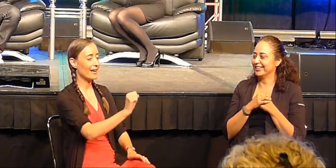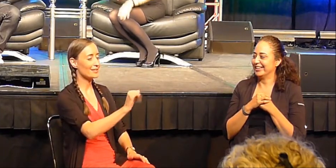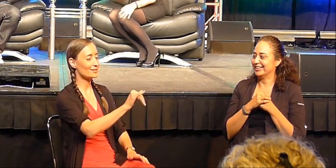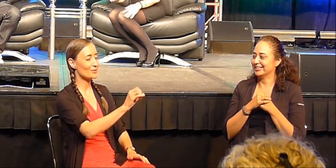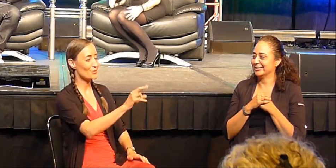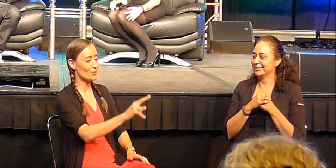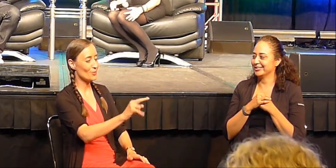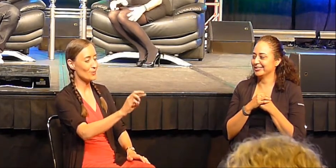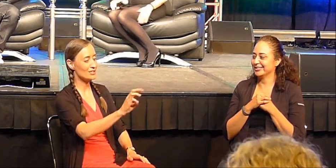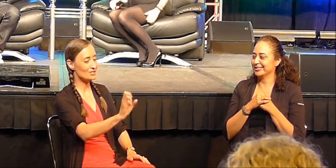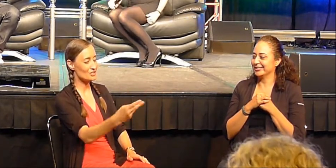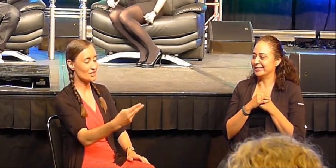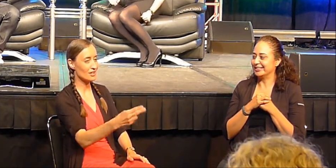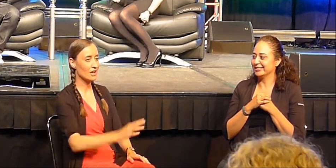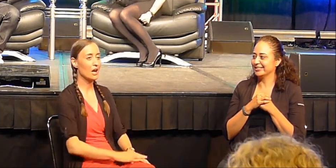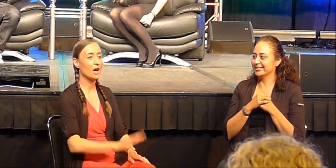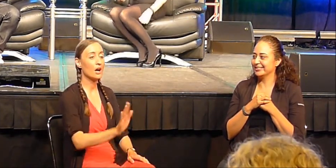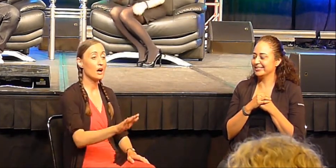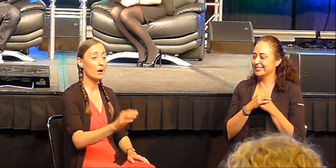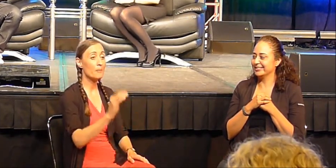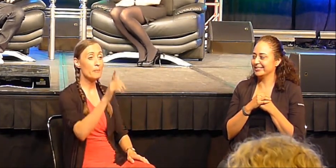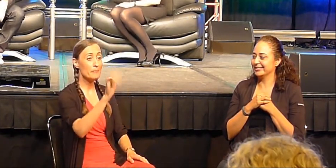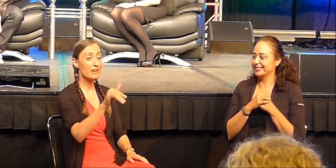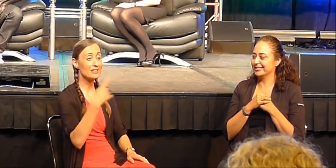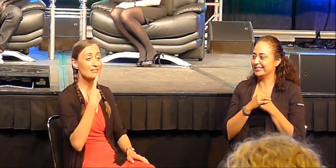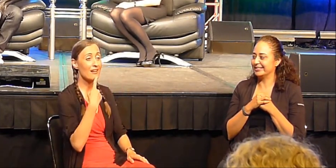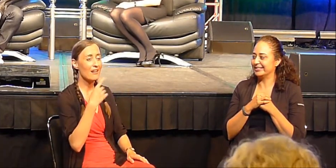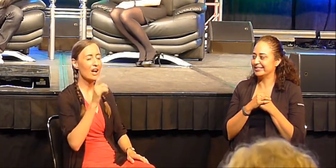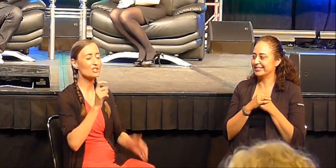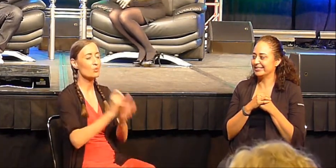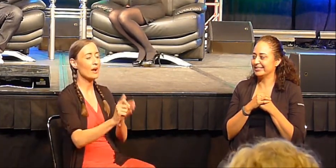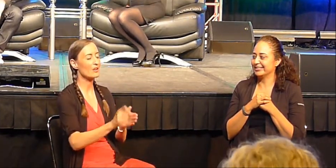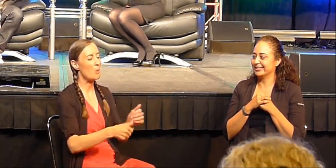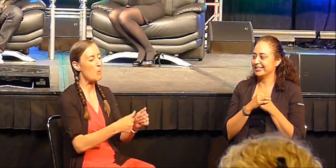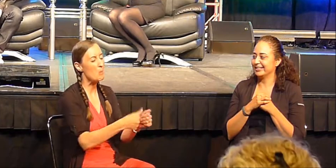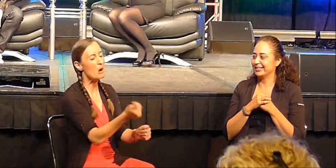Billy Crystal said I should write mostly dead on there.